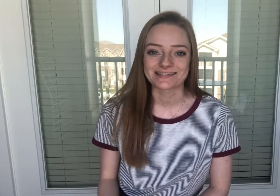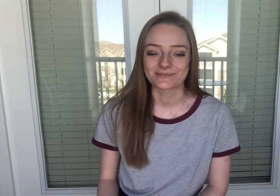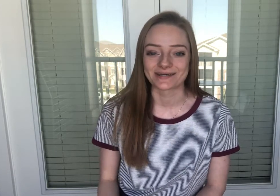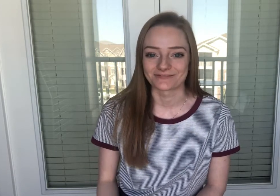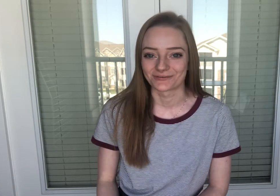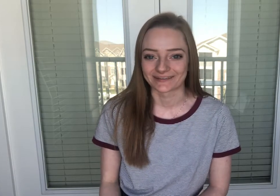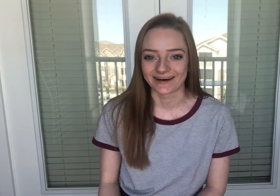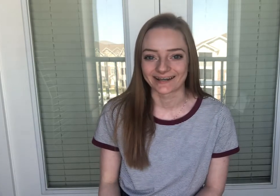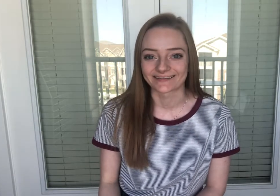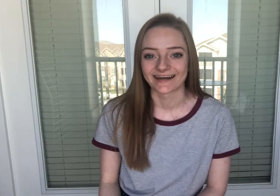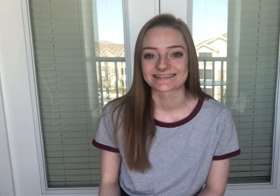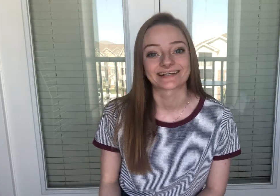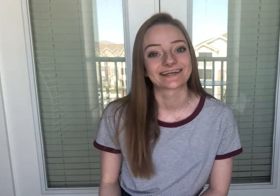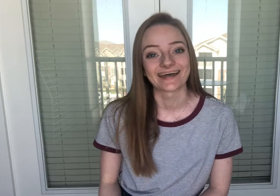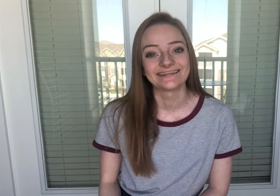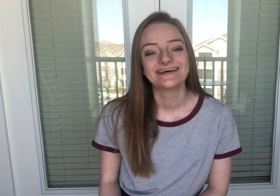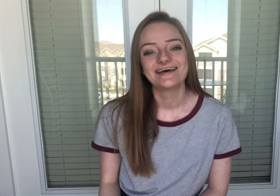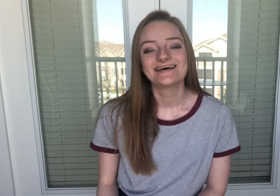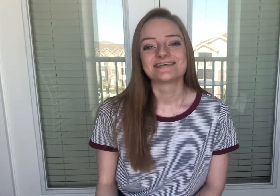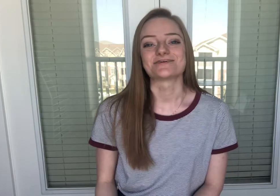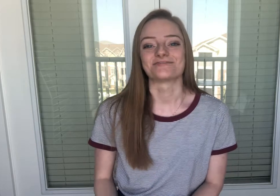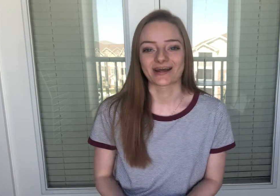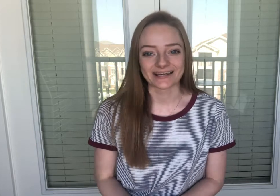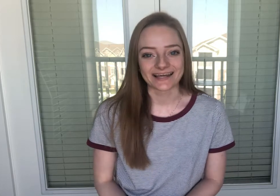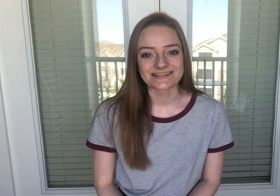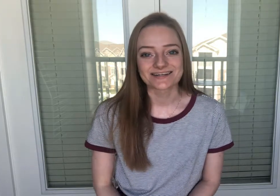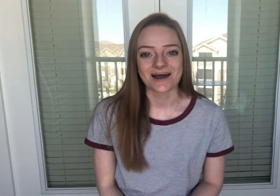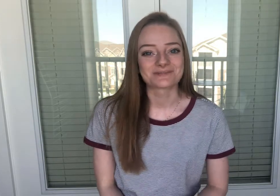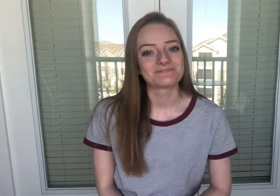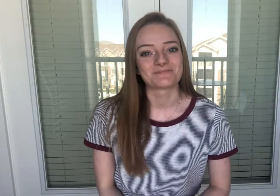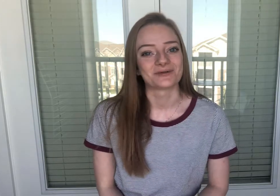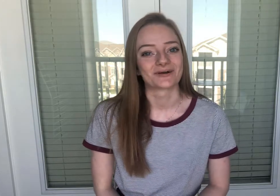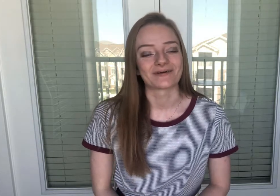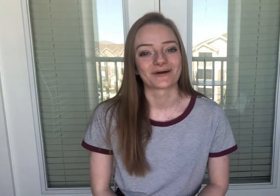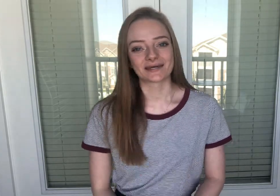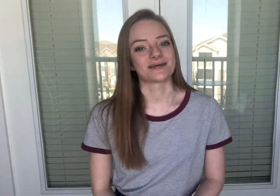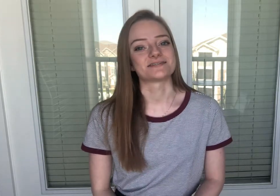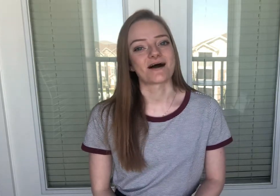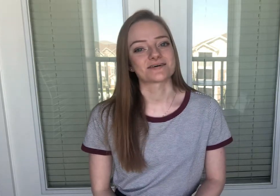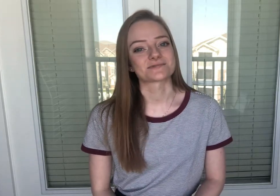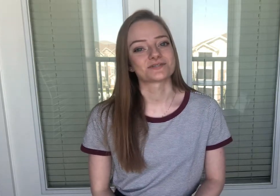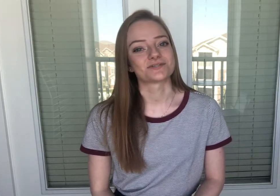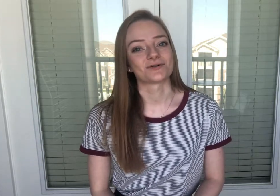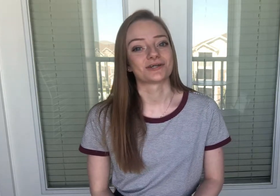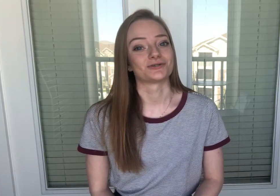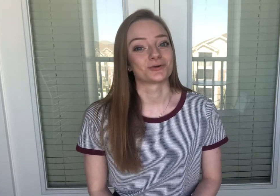week. Everyone got it correct again. So very nice job, keep up the great work. It's awesome to know that you're doing